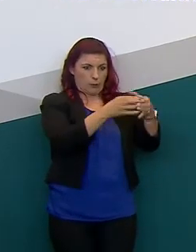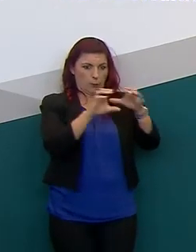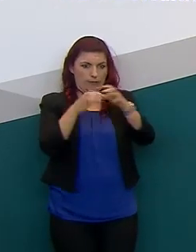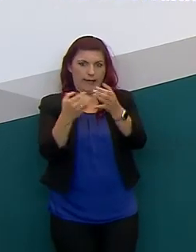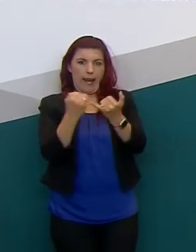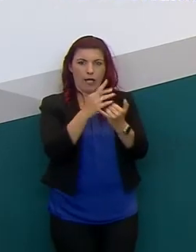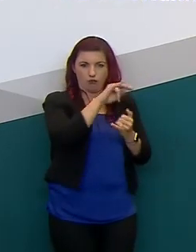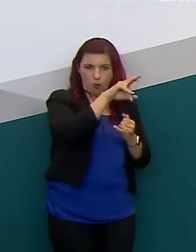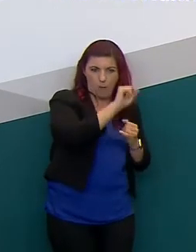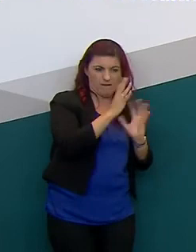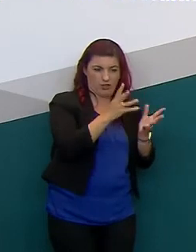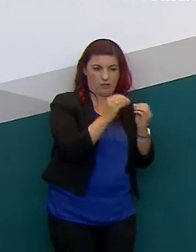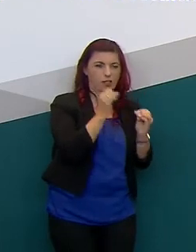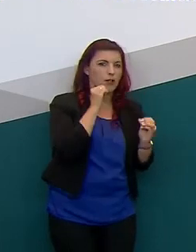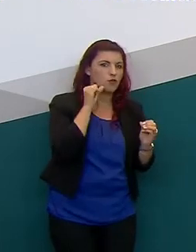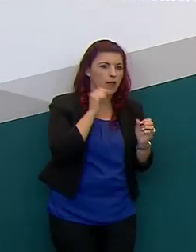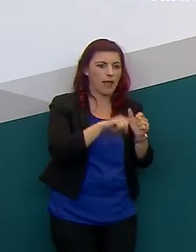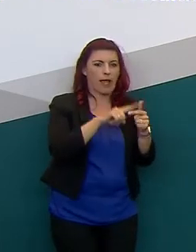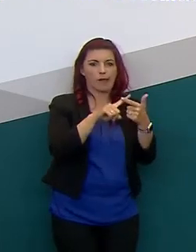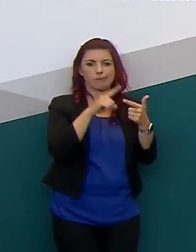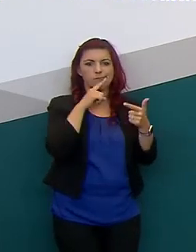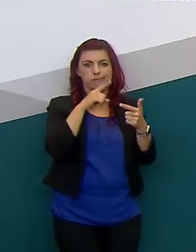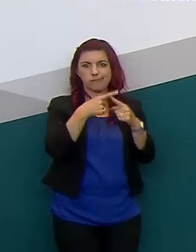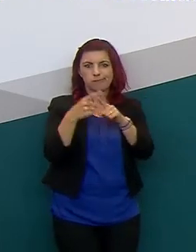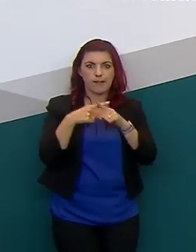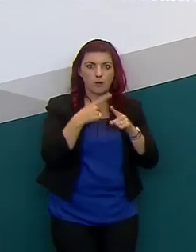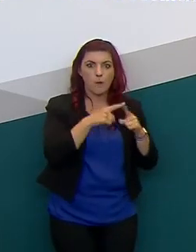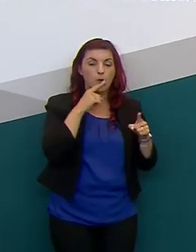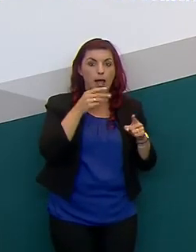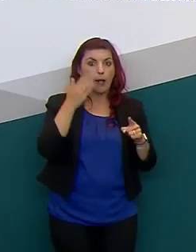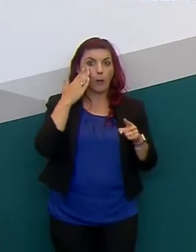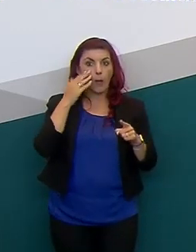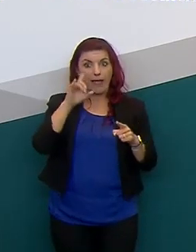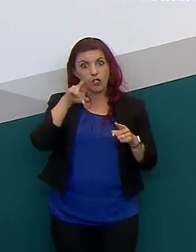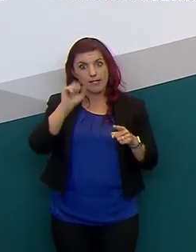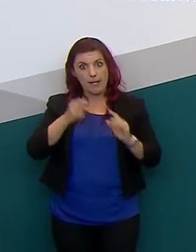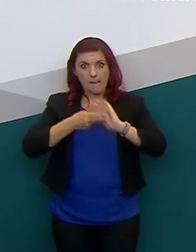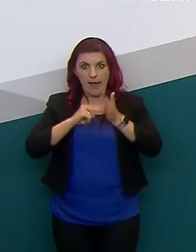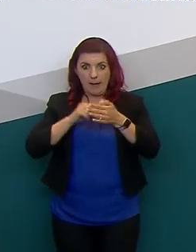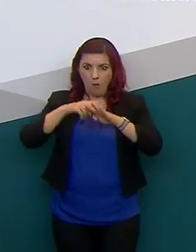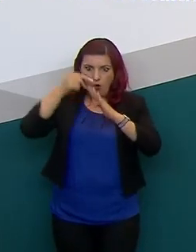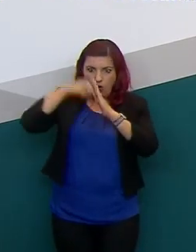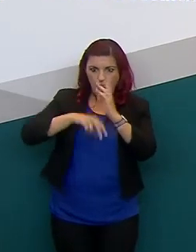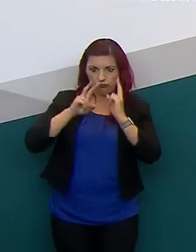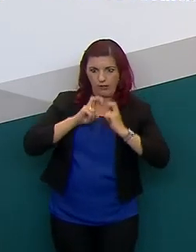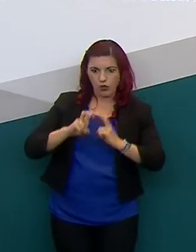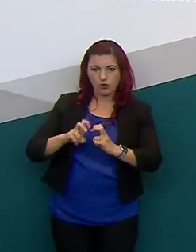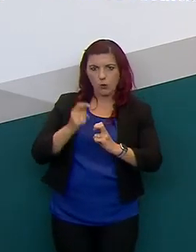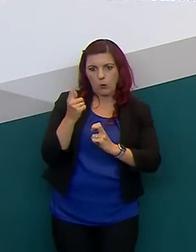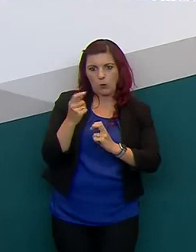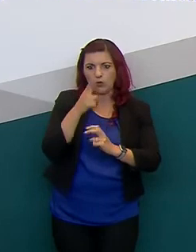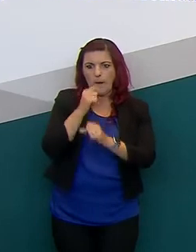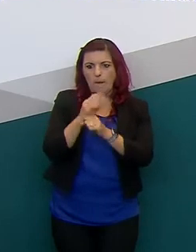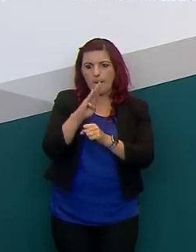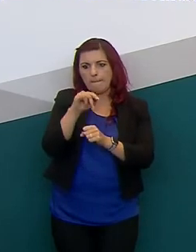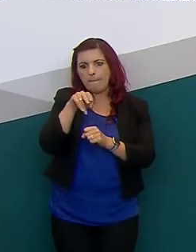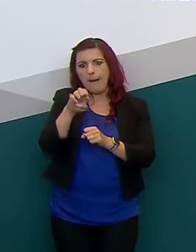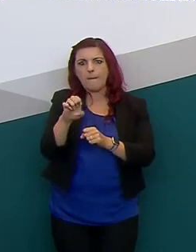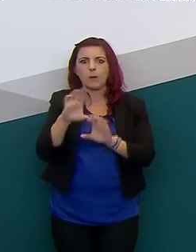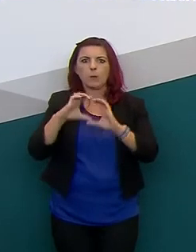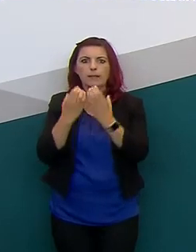as I listed out yesterday. But there is an intention to look at that in more detail over the coming weeks. Thank you.